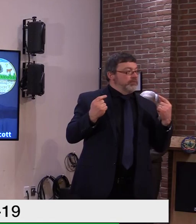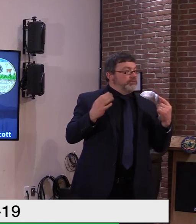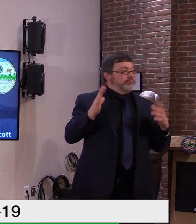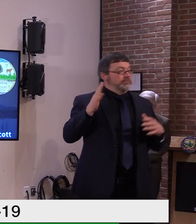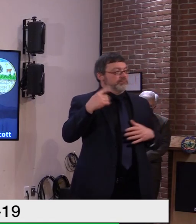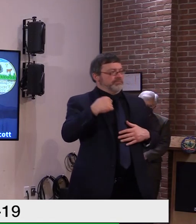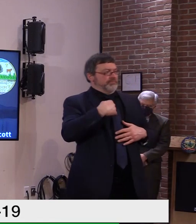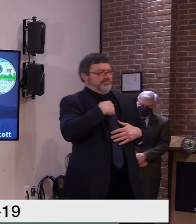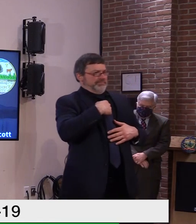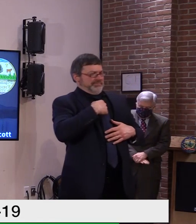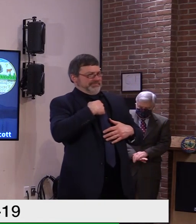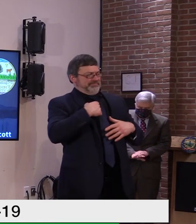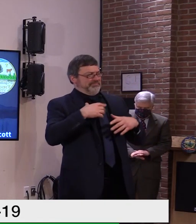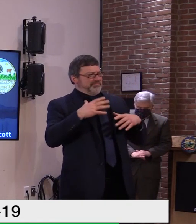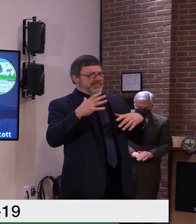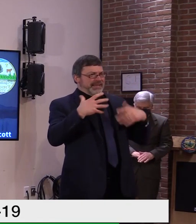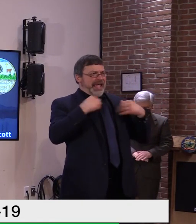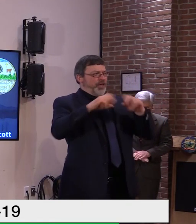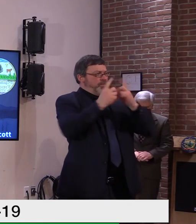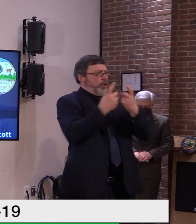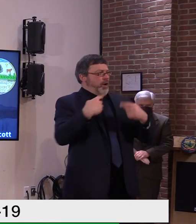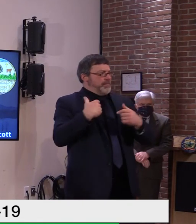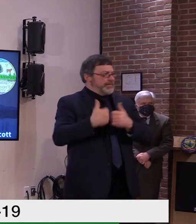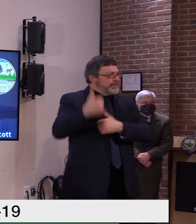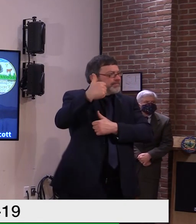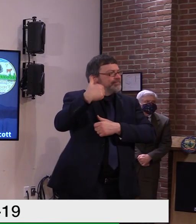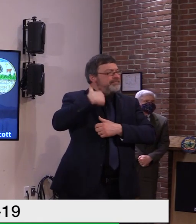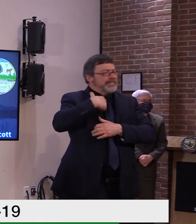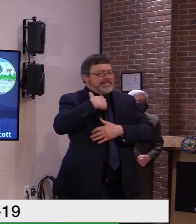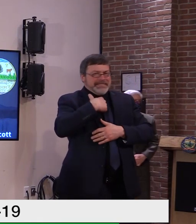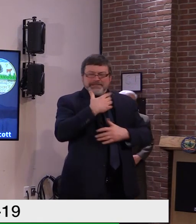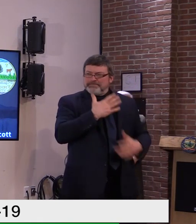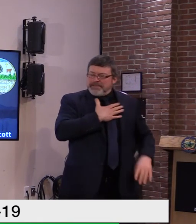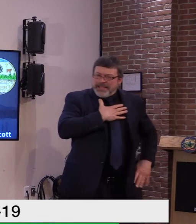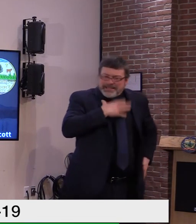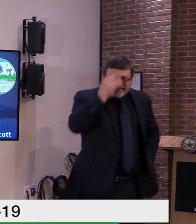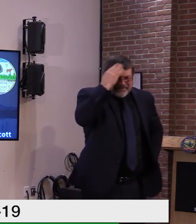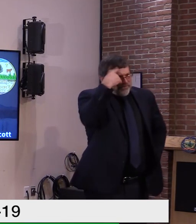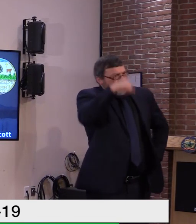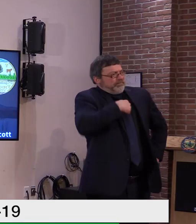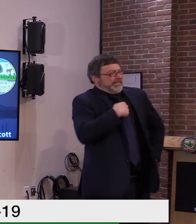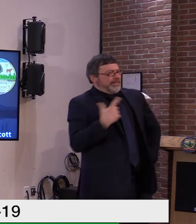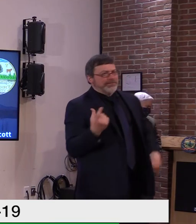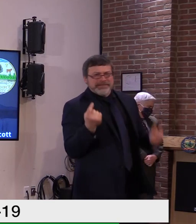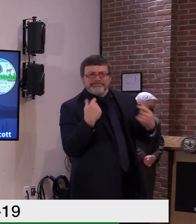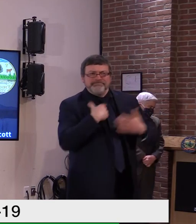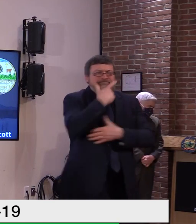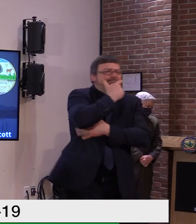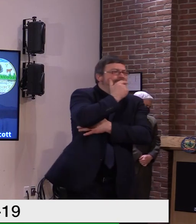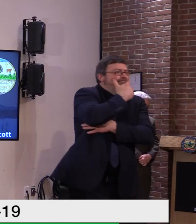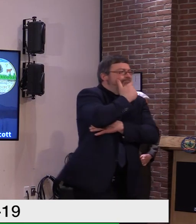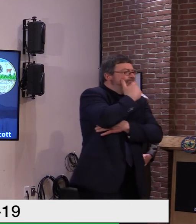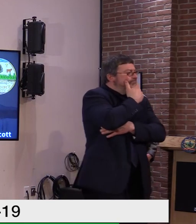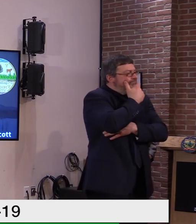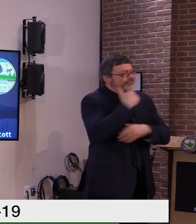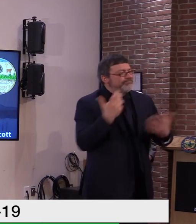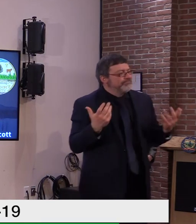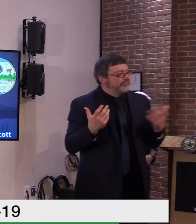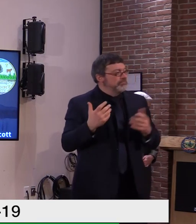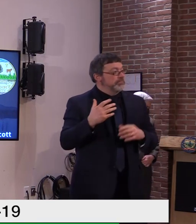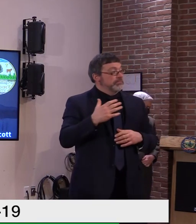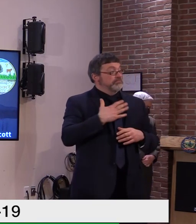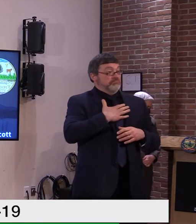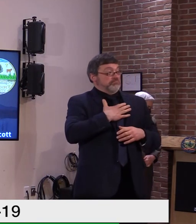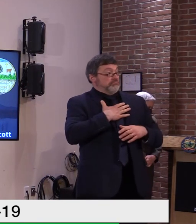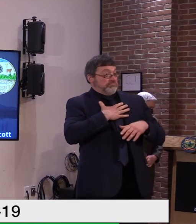year, so I just want to say if you are setting any goals, please think about how you can take care of your own mental health and those around